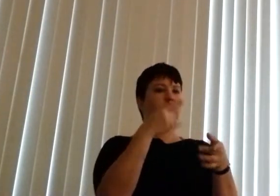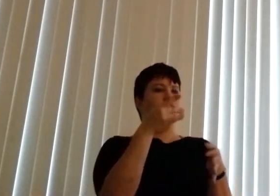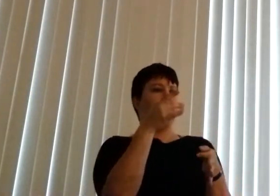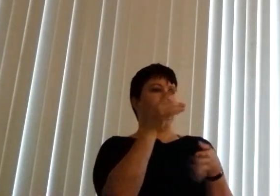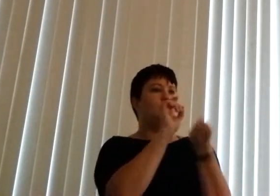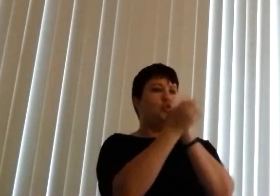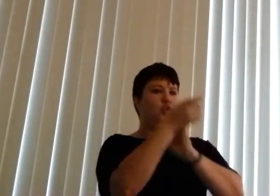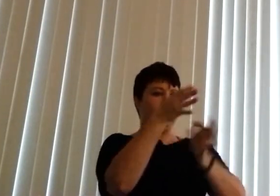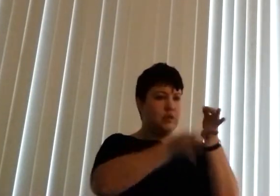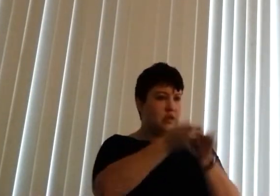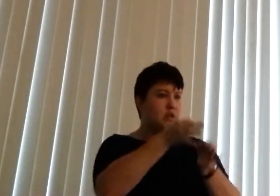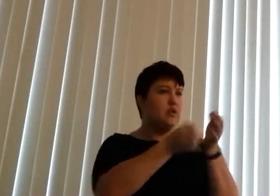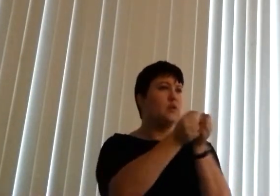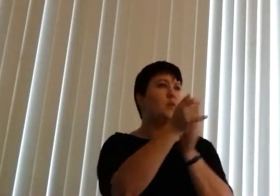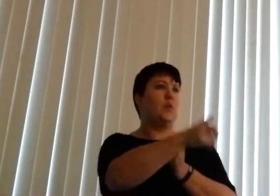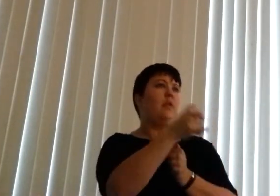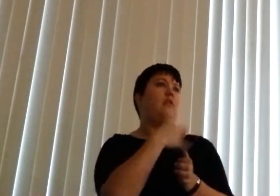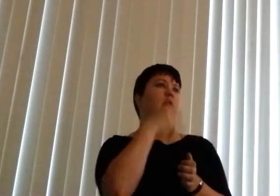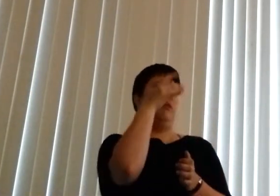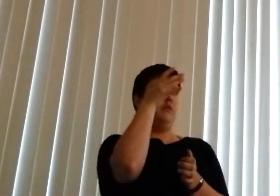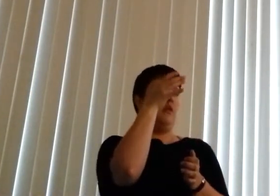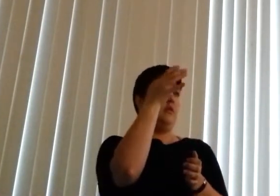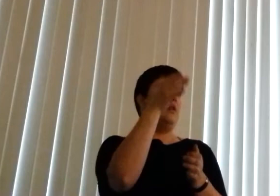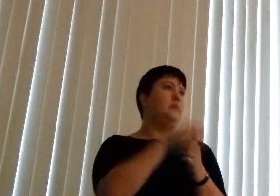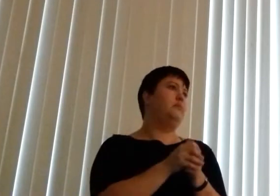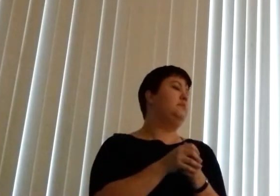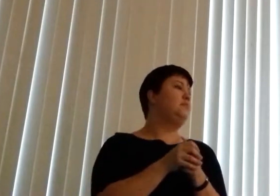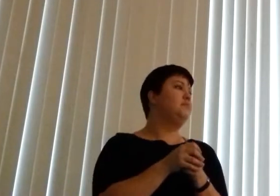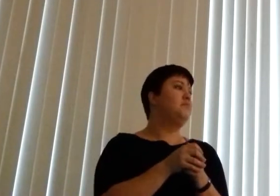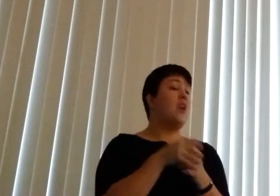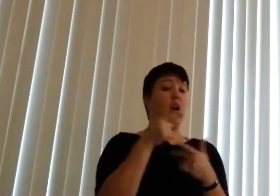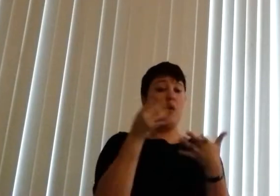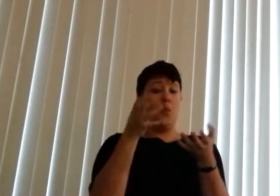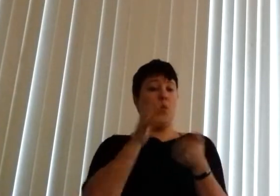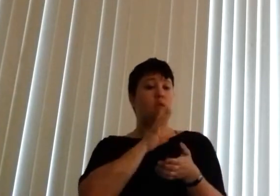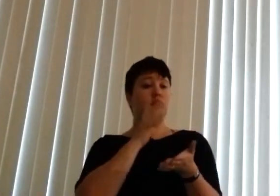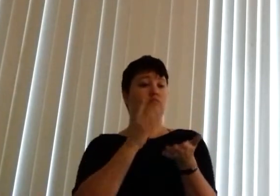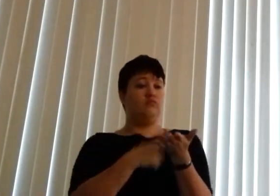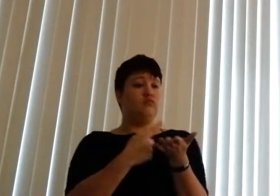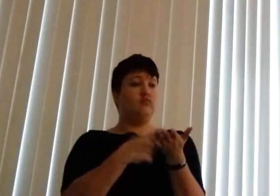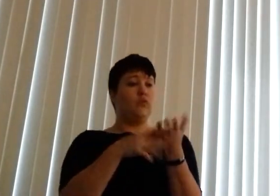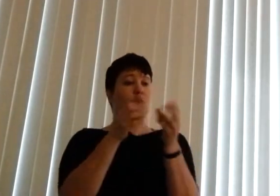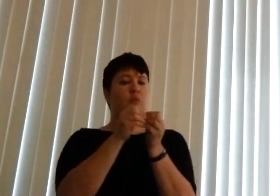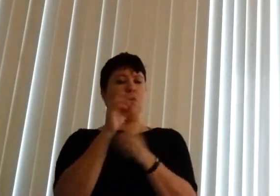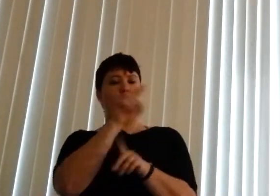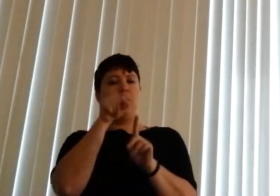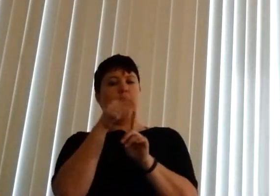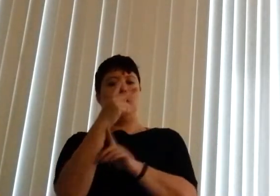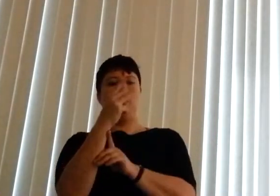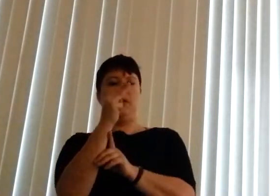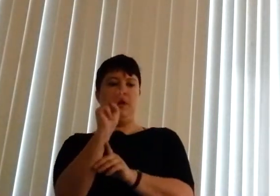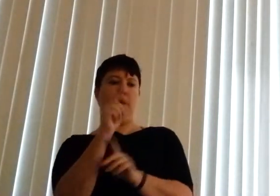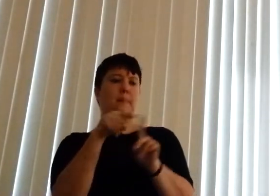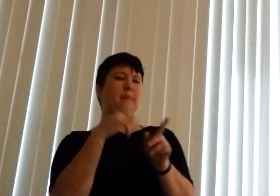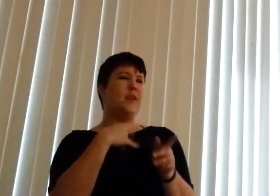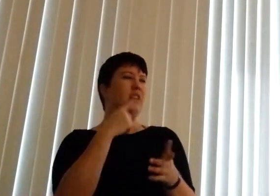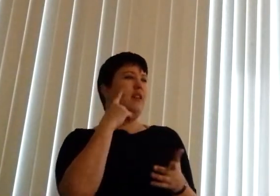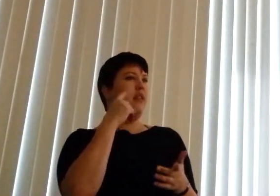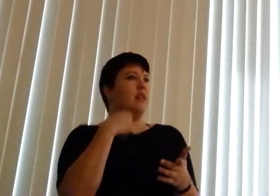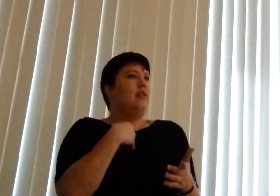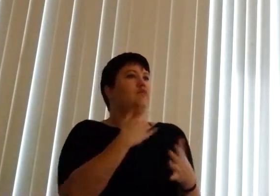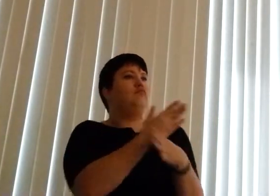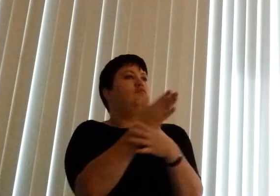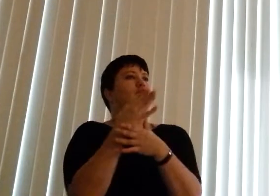I have a lot more to say about what can means about synchronic properties, but I think a charitable interpretation is